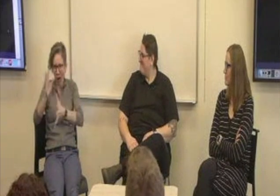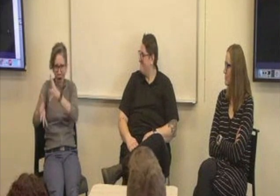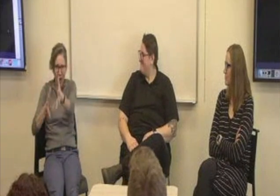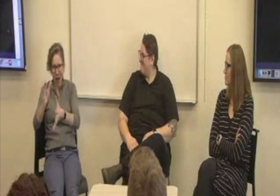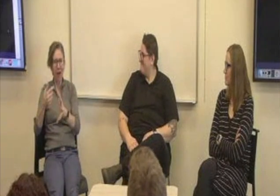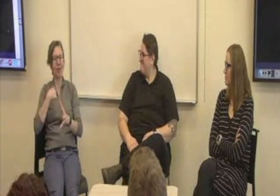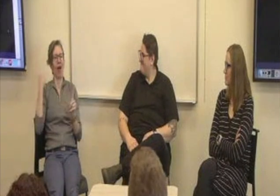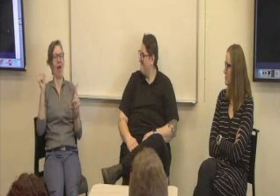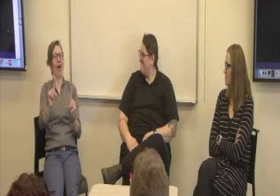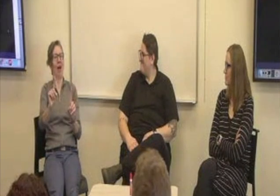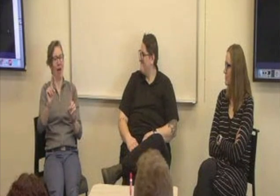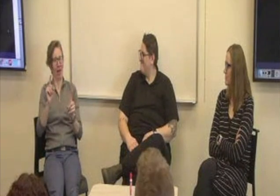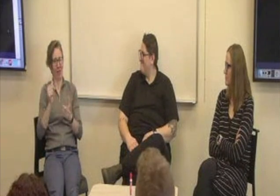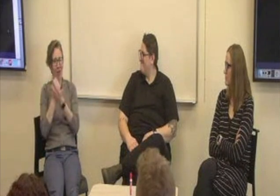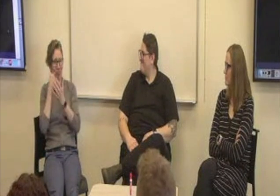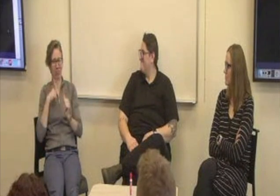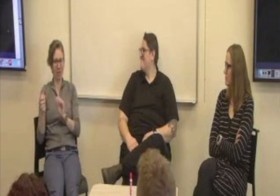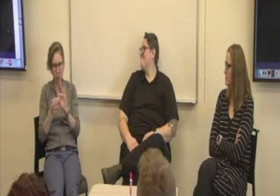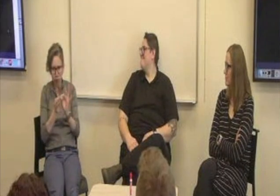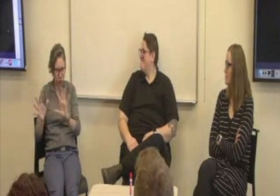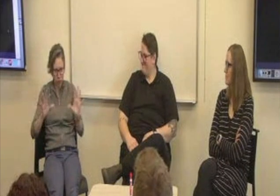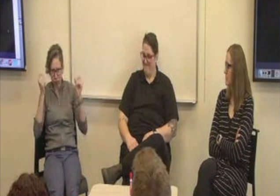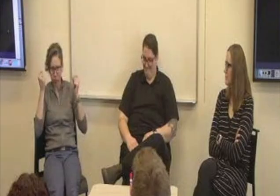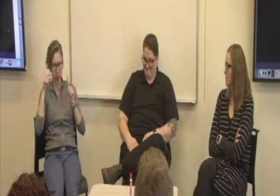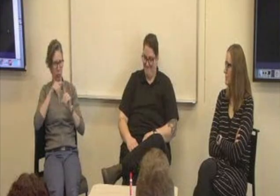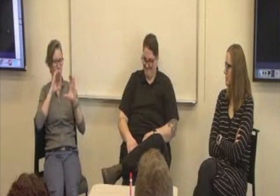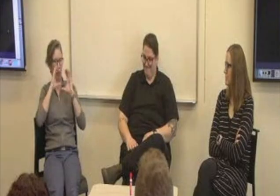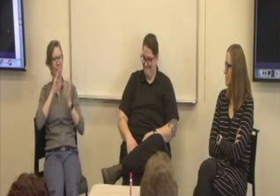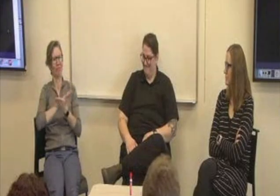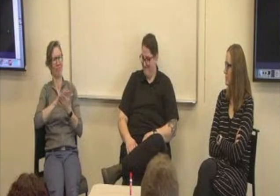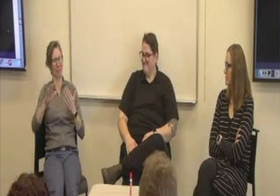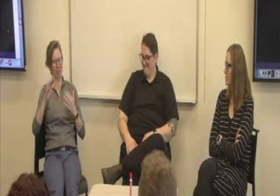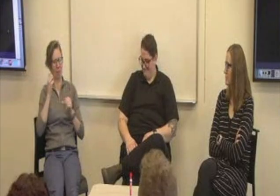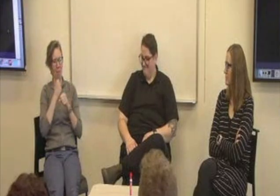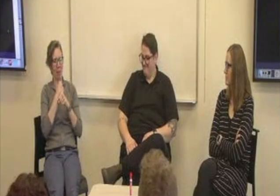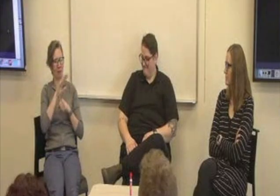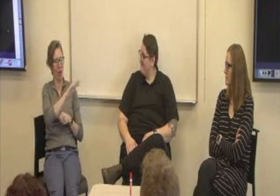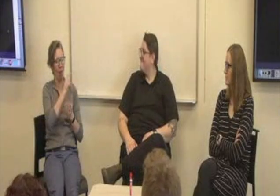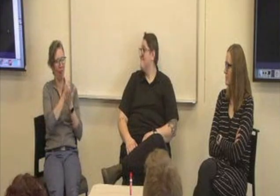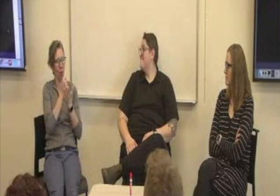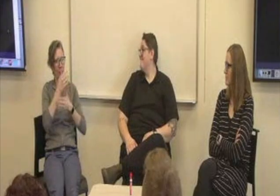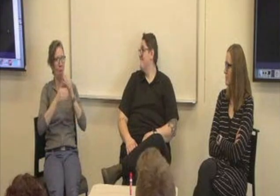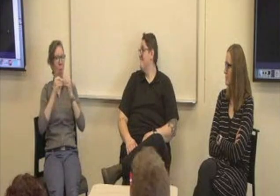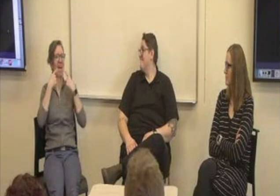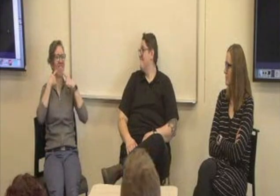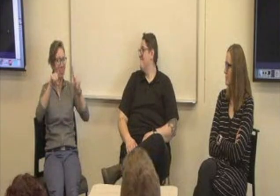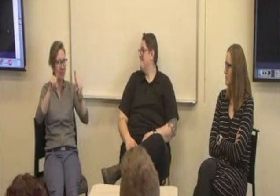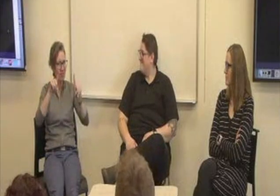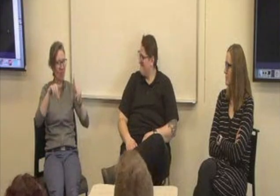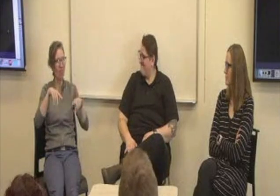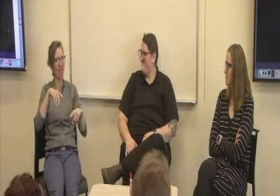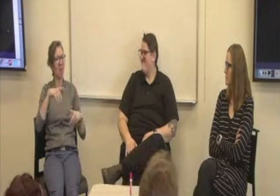they're able to focus on that work. There's less interpreting, and the communication is just super direct, which